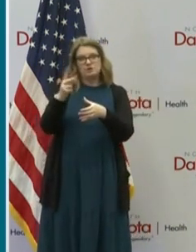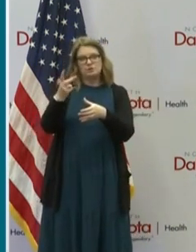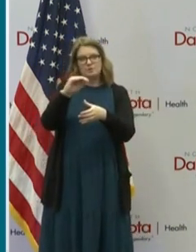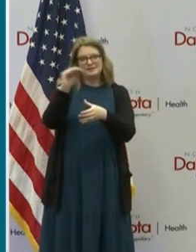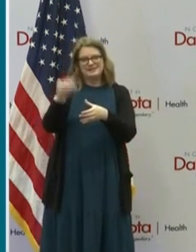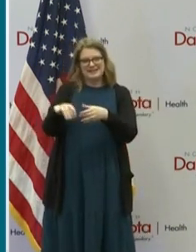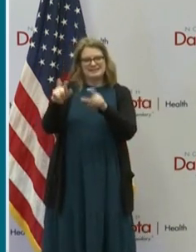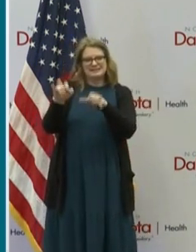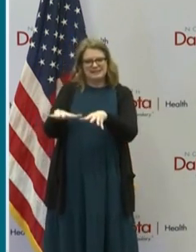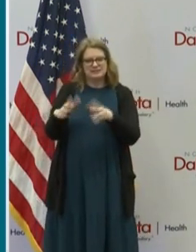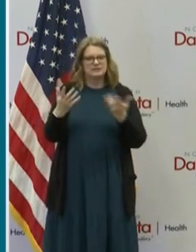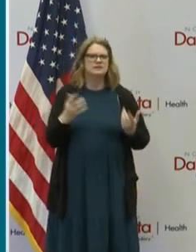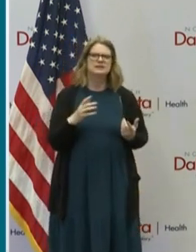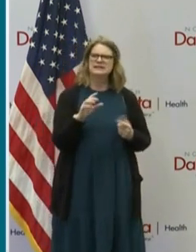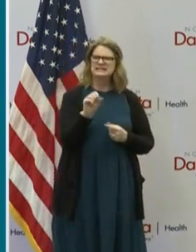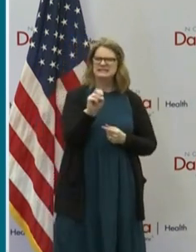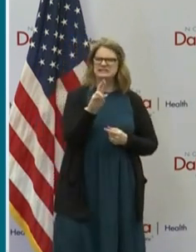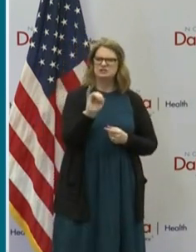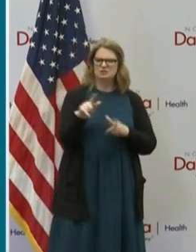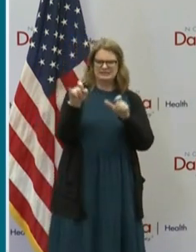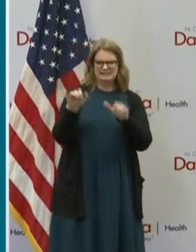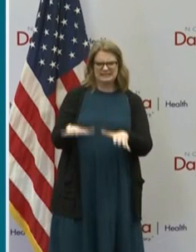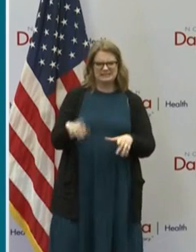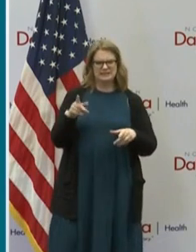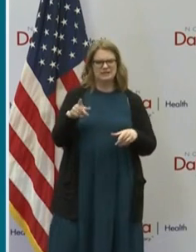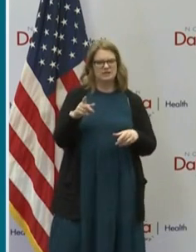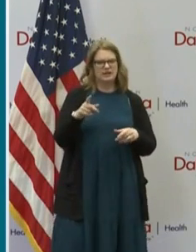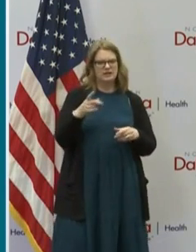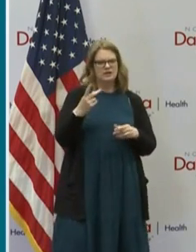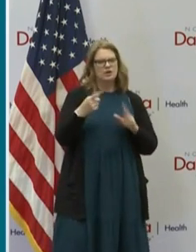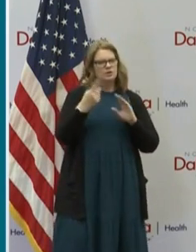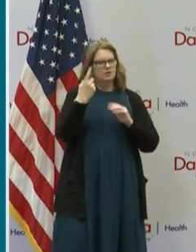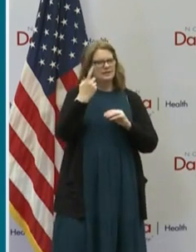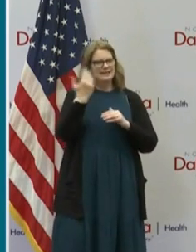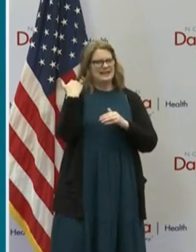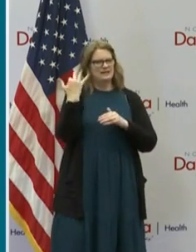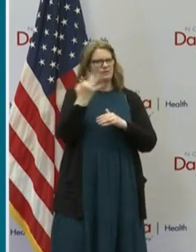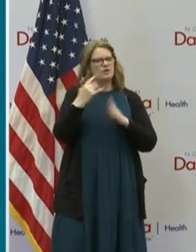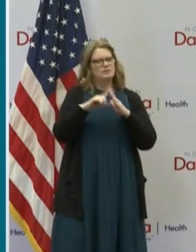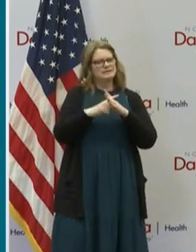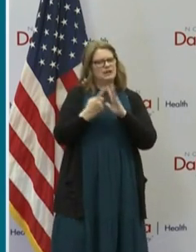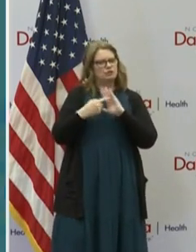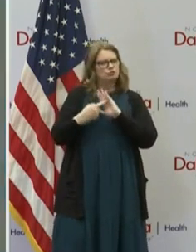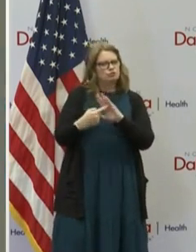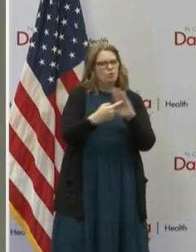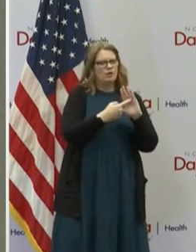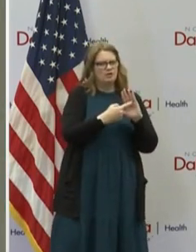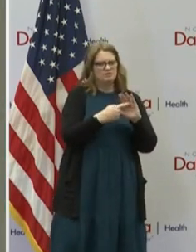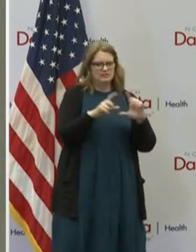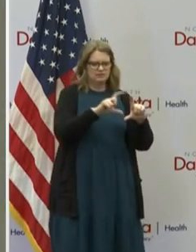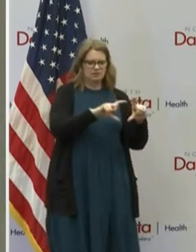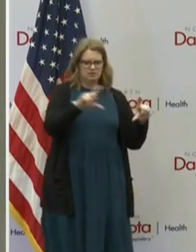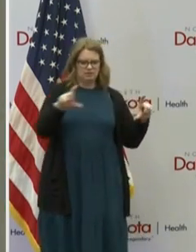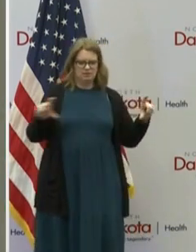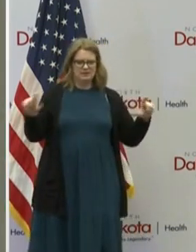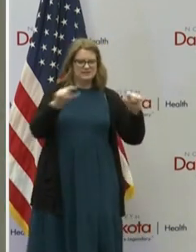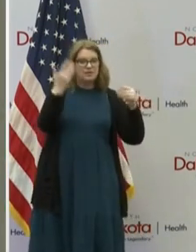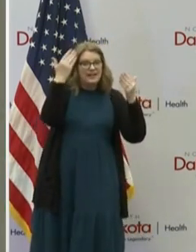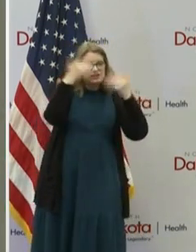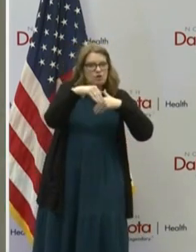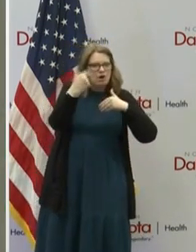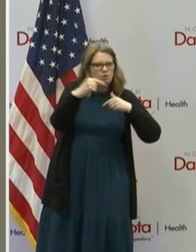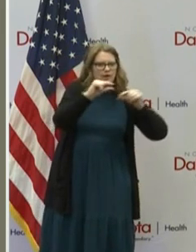is it about all these serial testing? When we take a look at this chart, which we started showing last Friday, the dark green represents those people who have